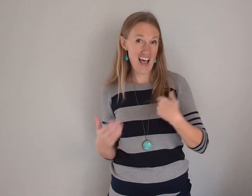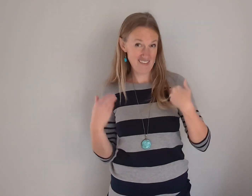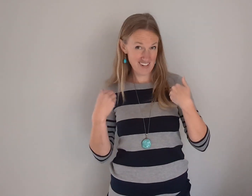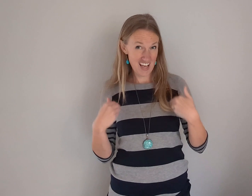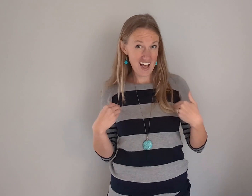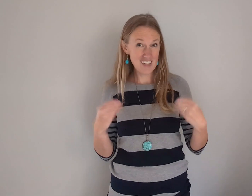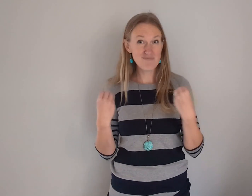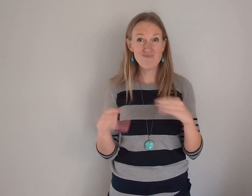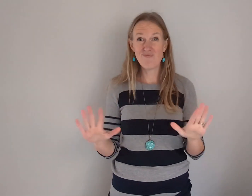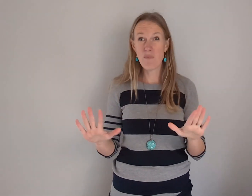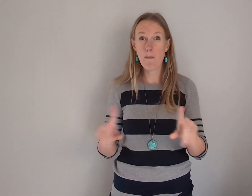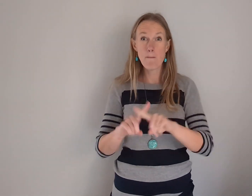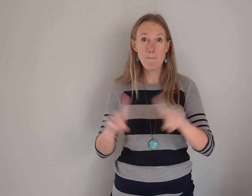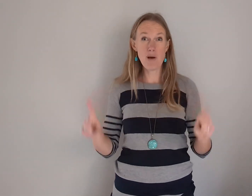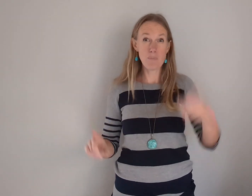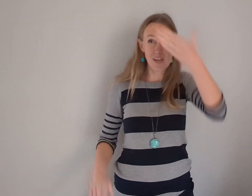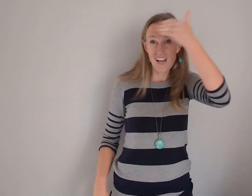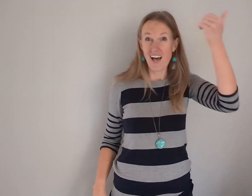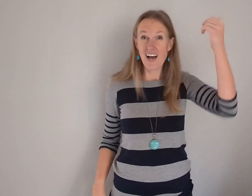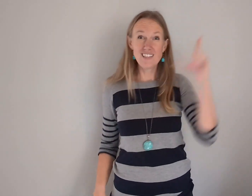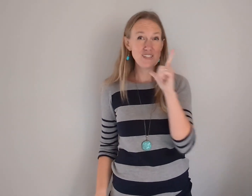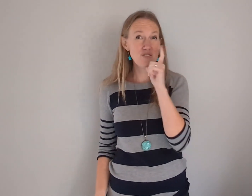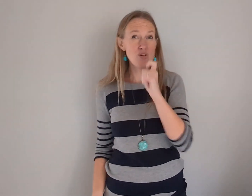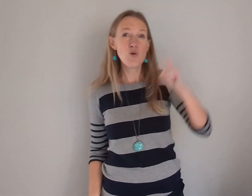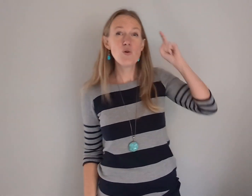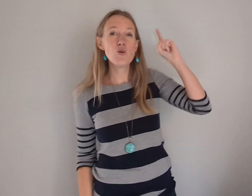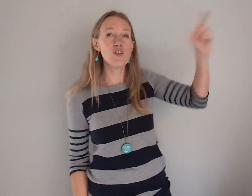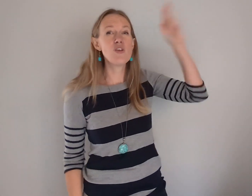I've done, but because of who you